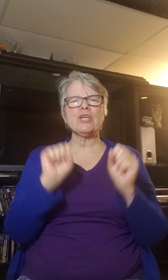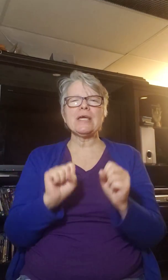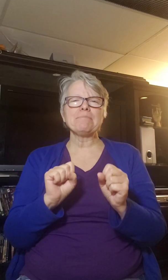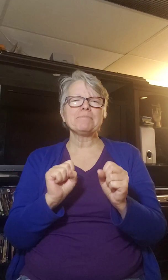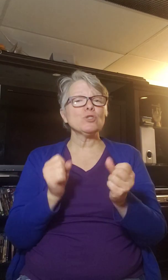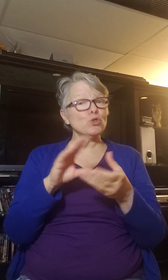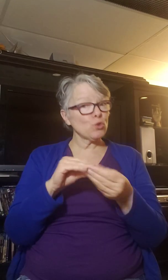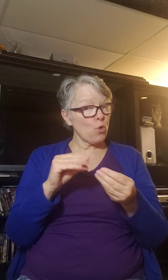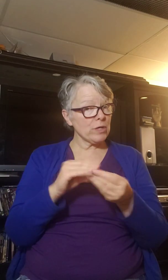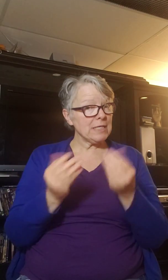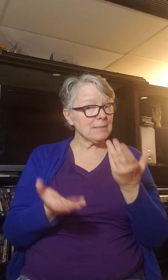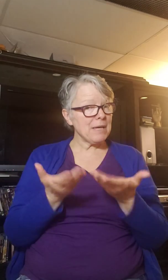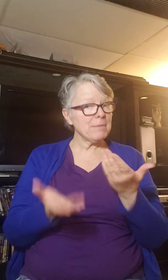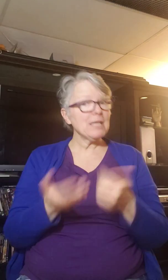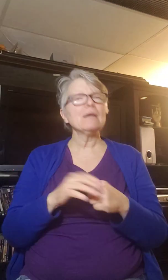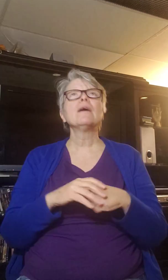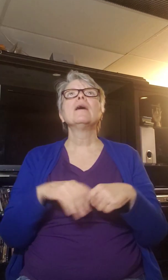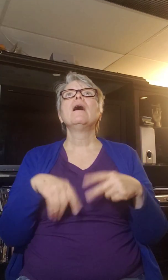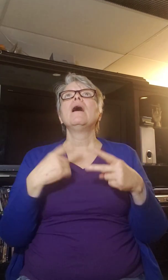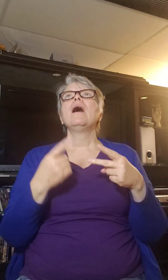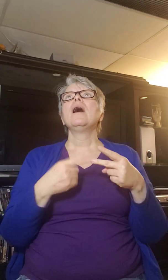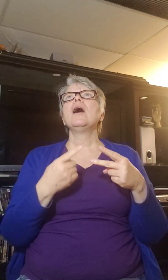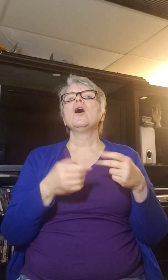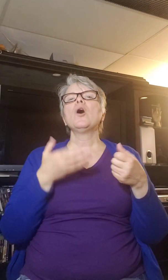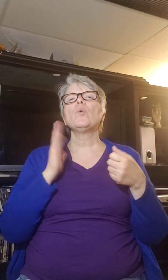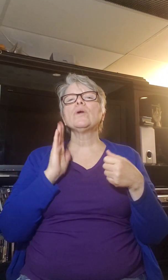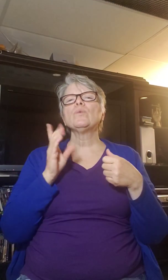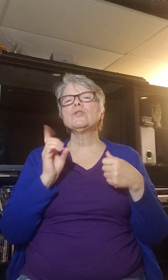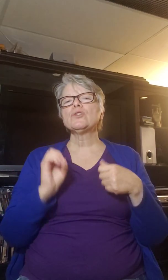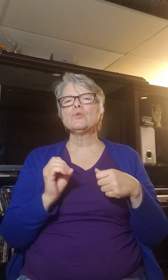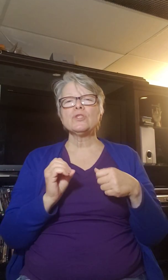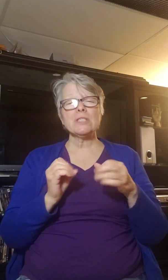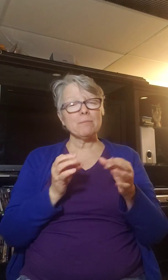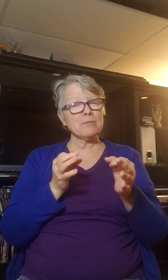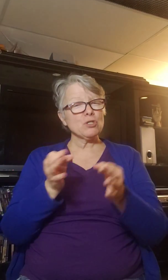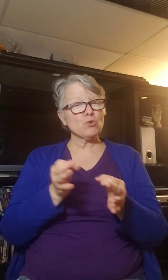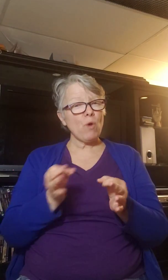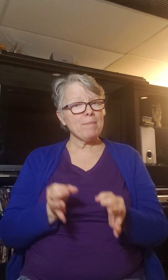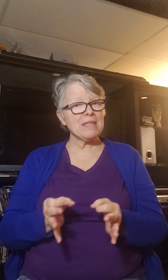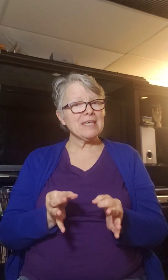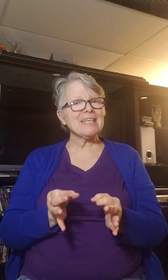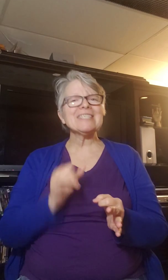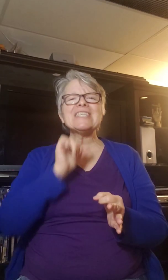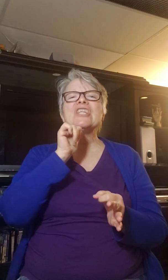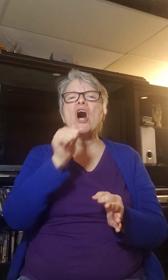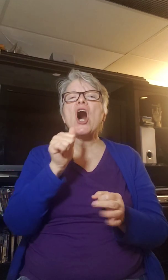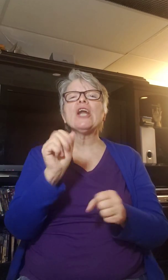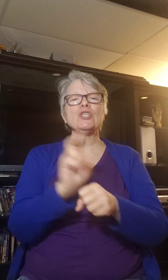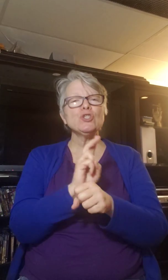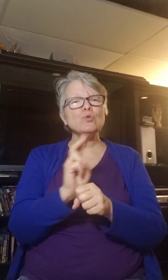hand-shaped stories, maybe. We will do just some describing things, not